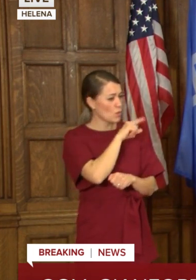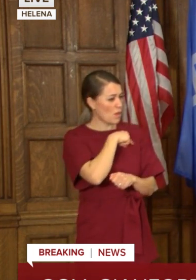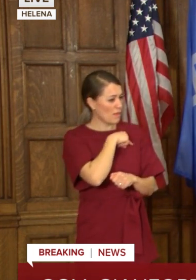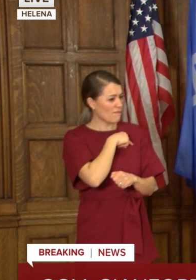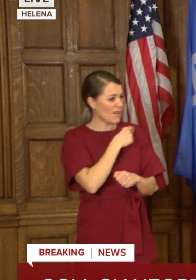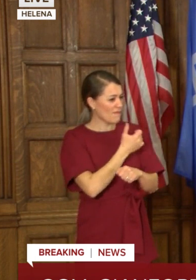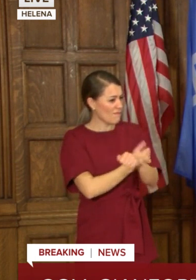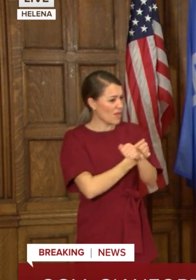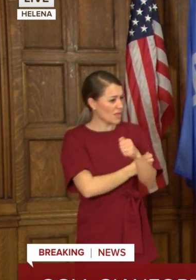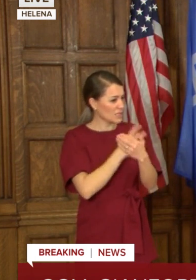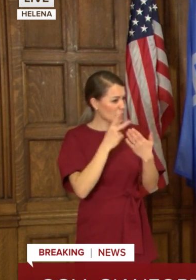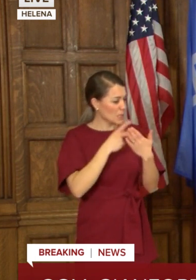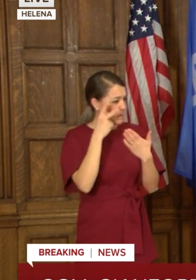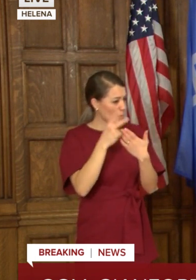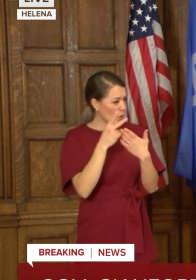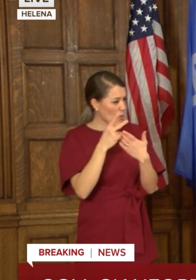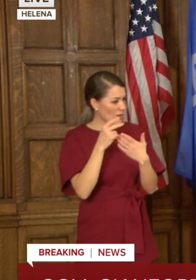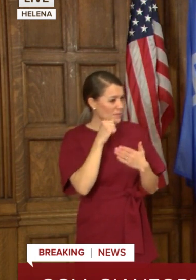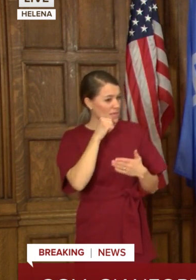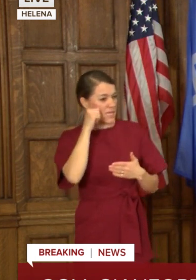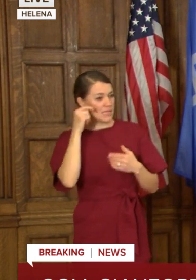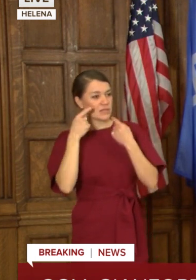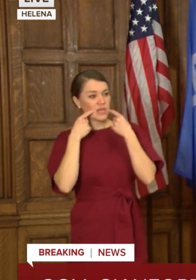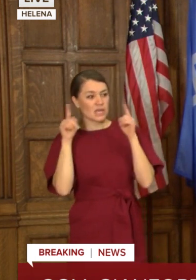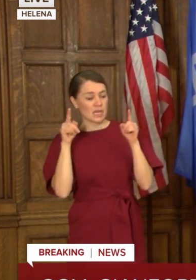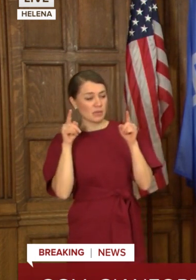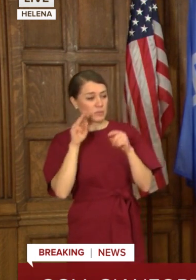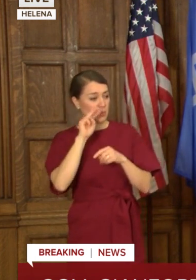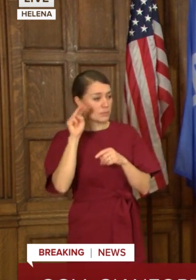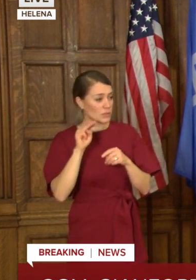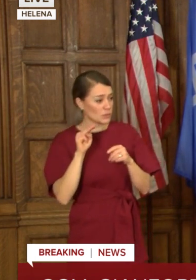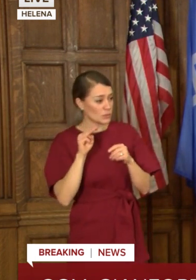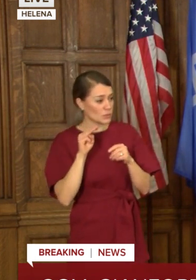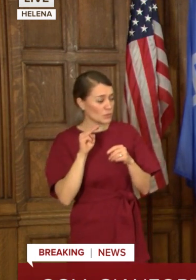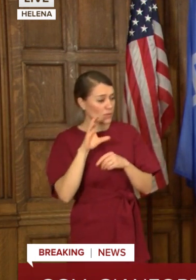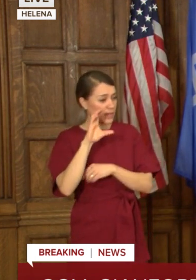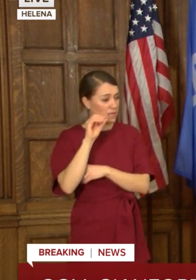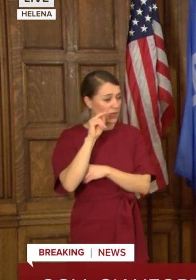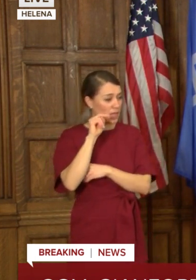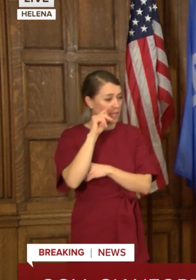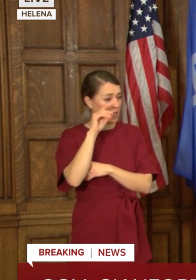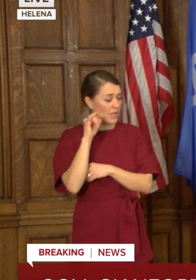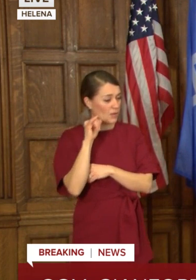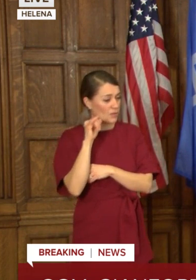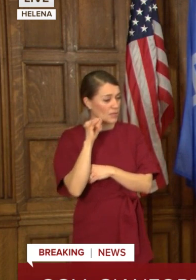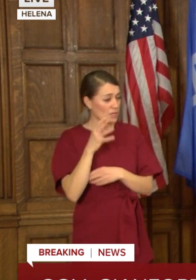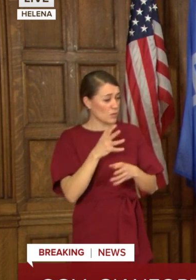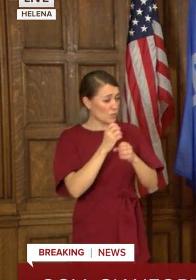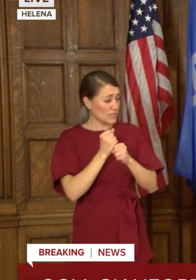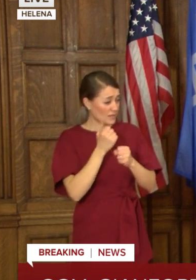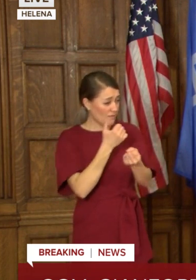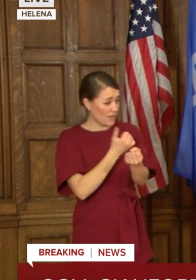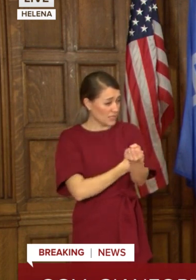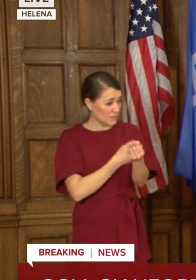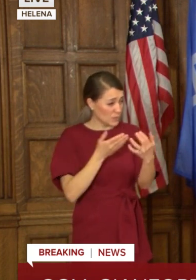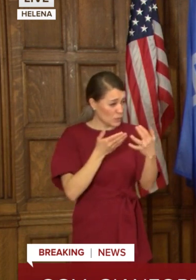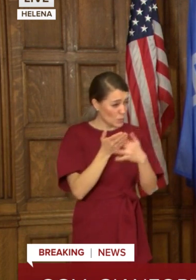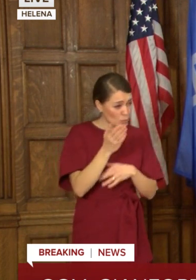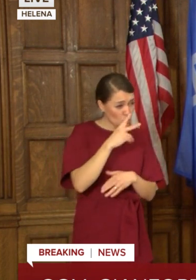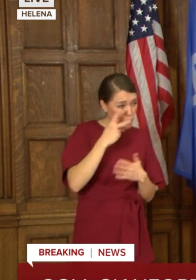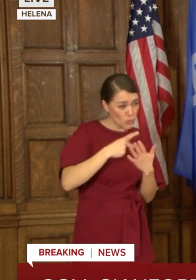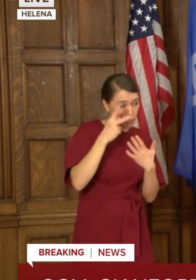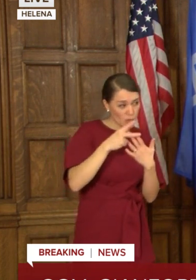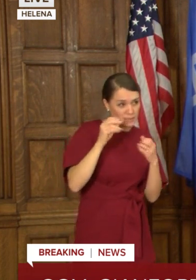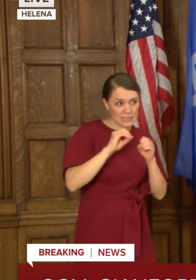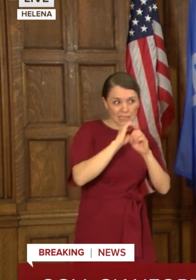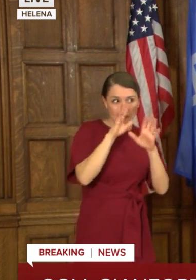the announcement you made yesterday about Missoula County being selected to receive vaccines through that program, is there any clarity today